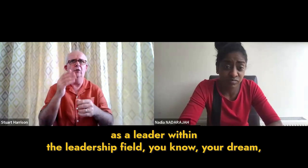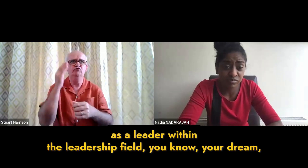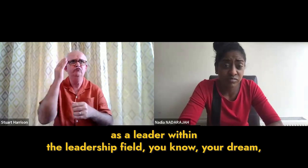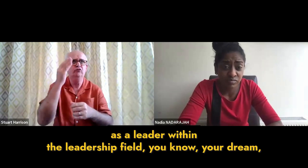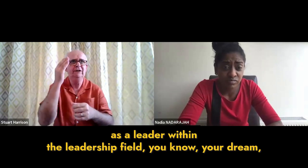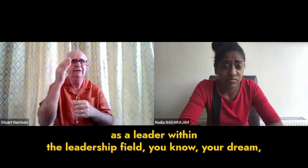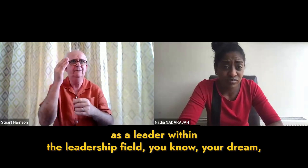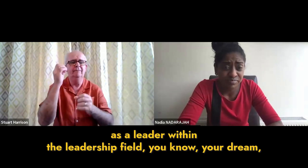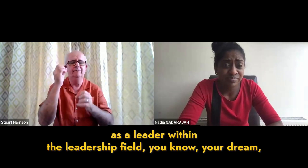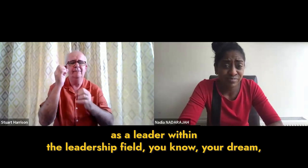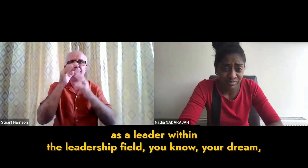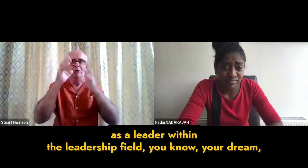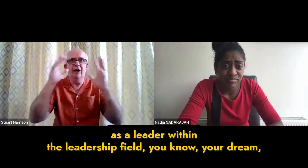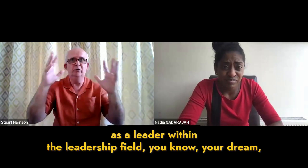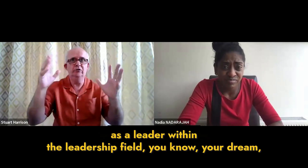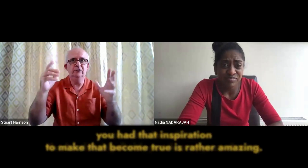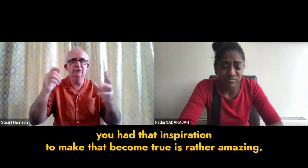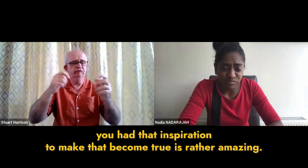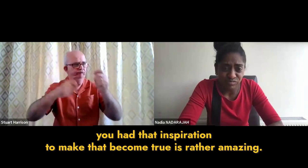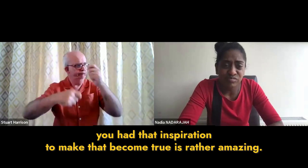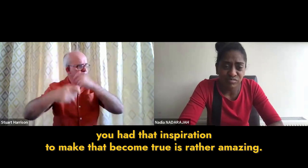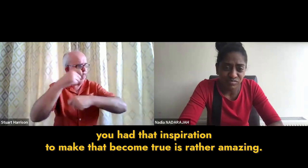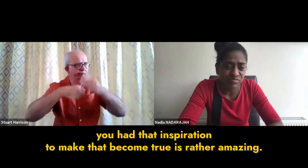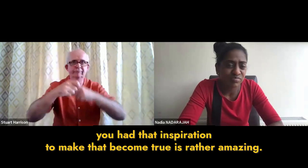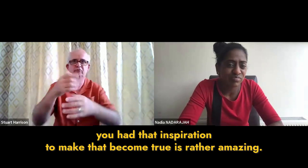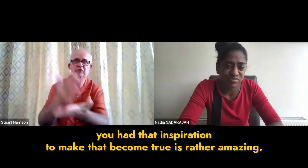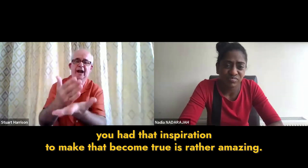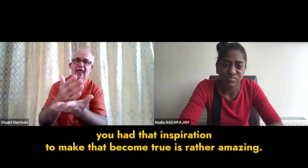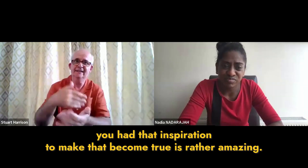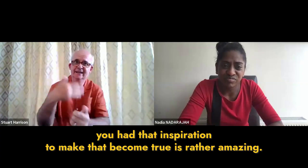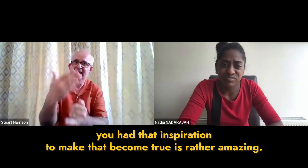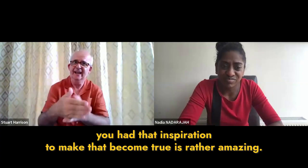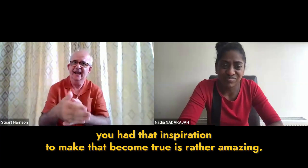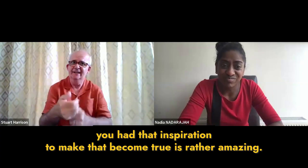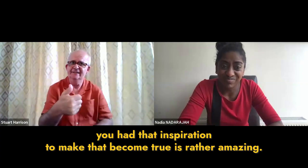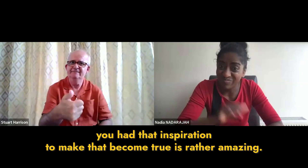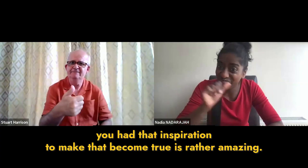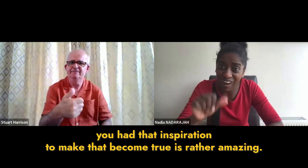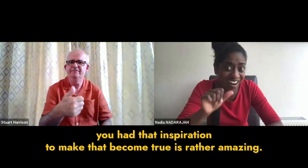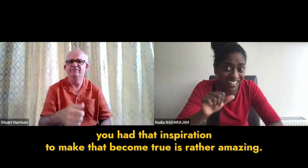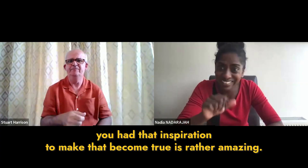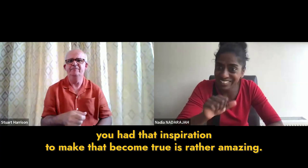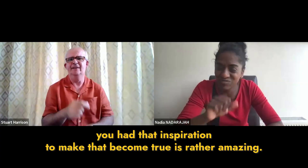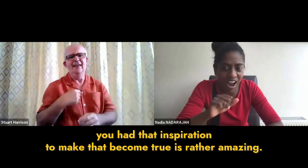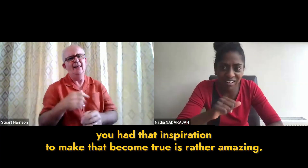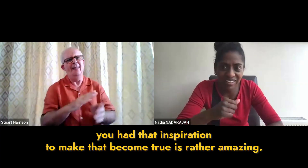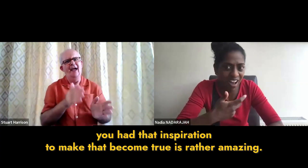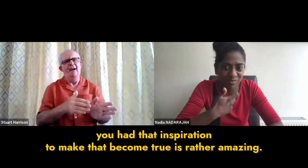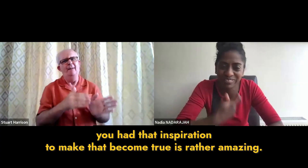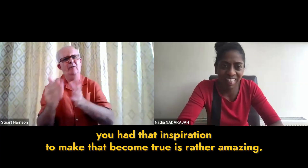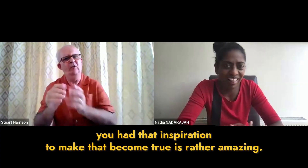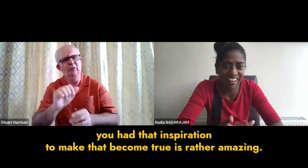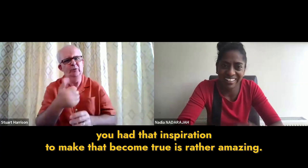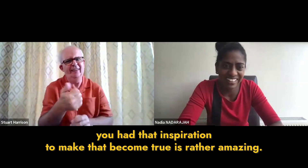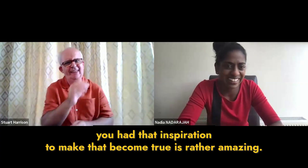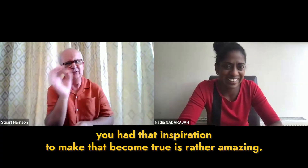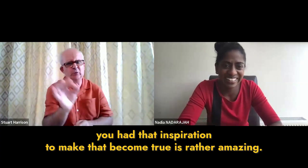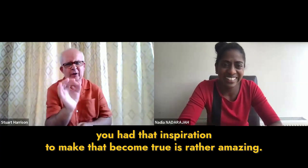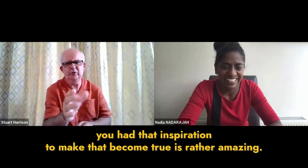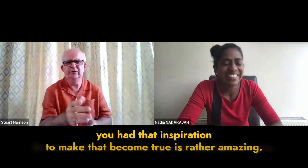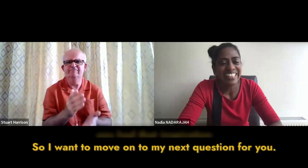within the leadership field, your dream, you had that inspiration to make that become true is